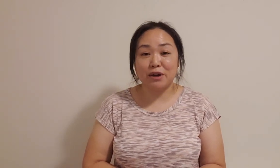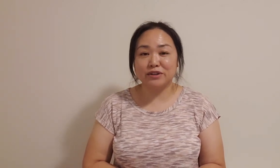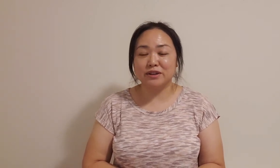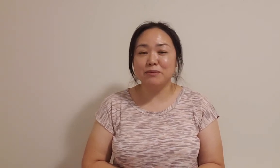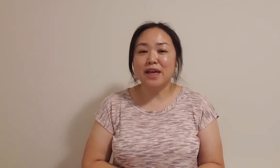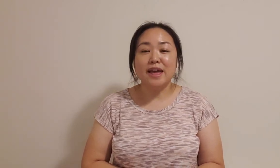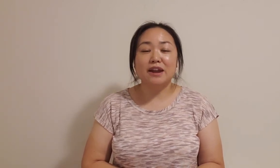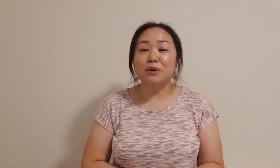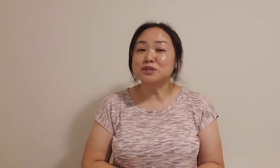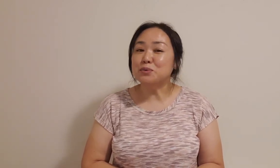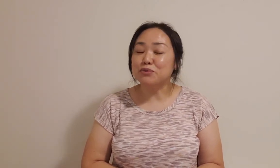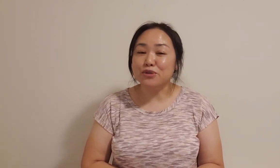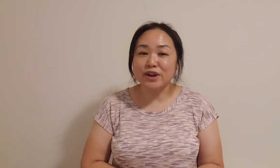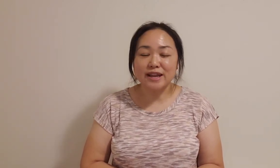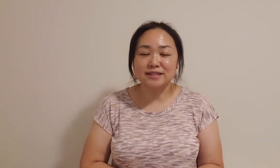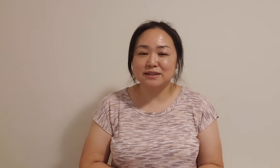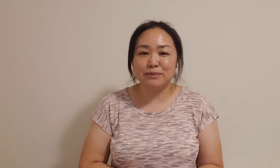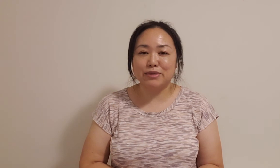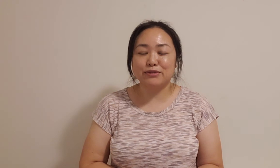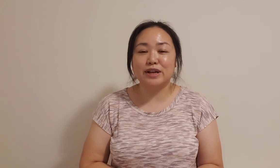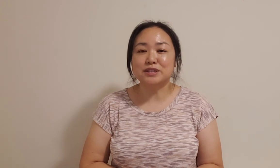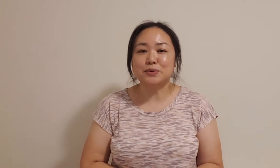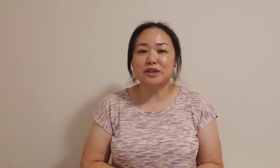Him and also praise Him throughout the week until